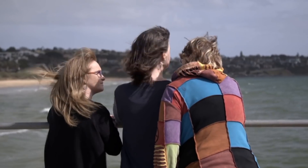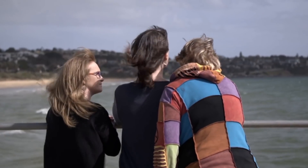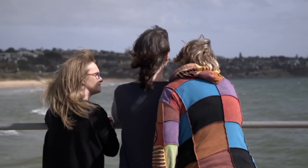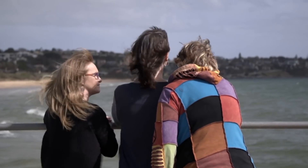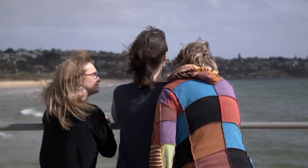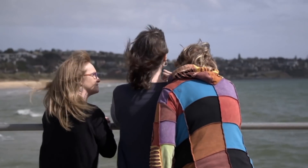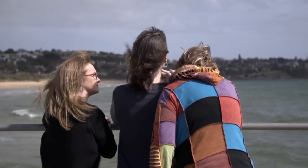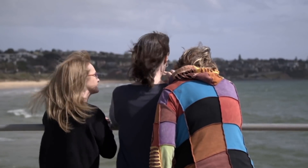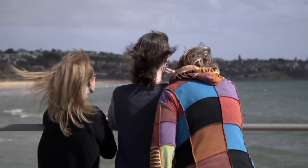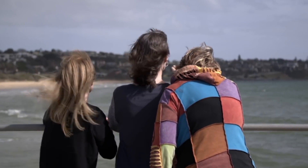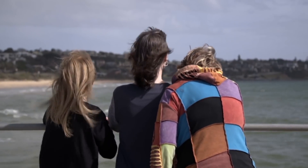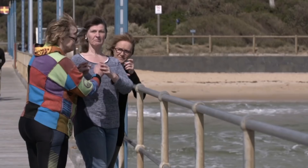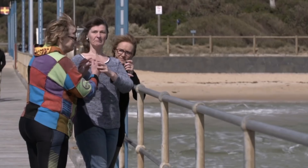the same things.